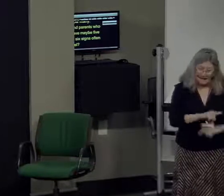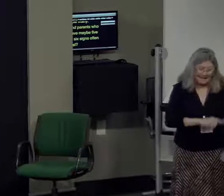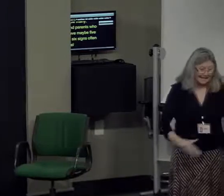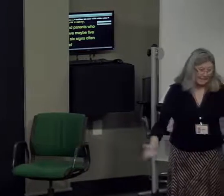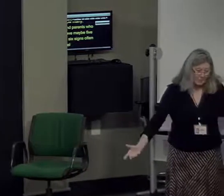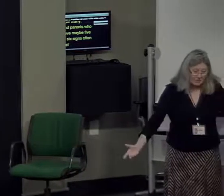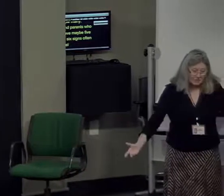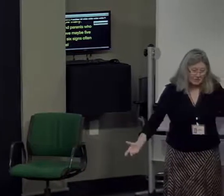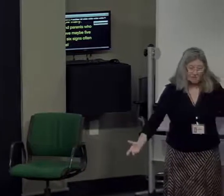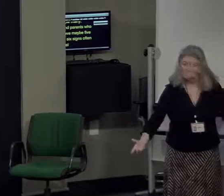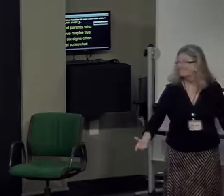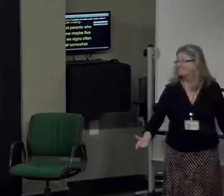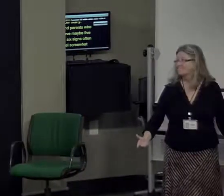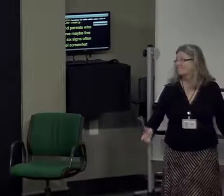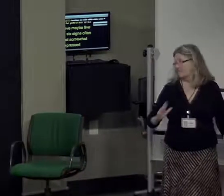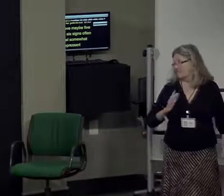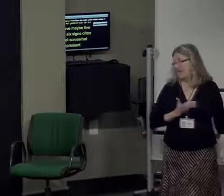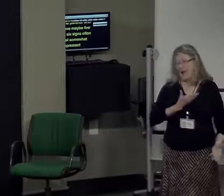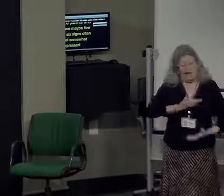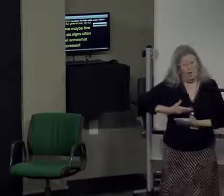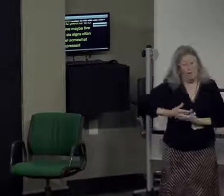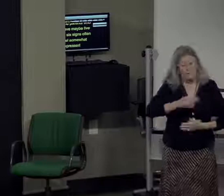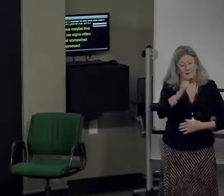And they feel like they can't learn sign language.